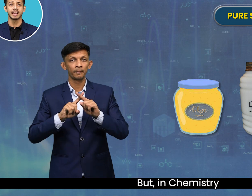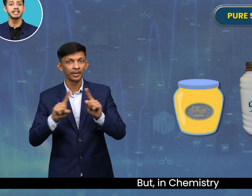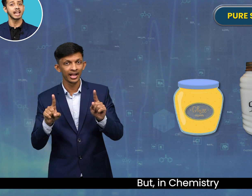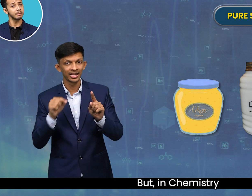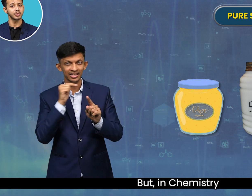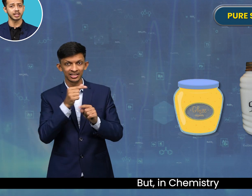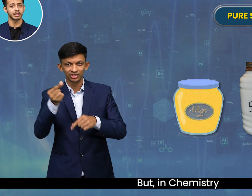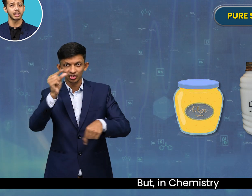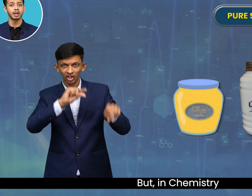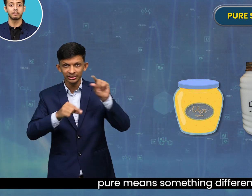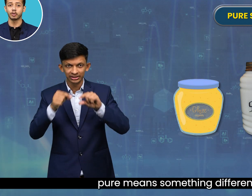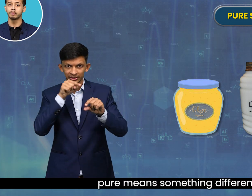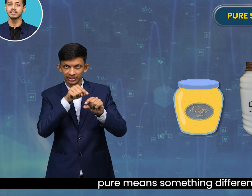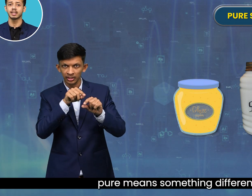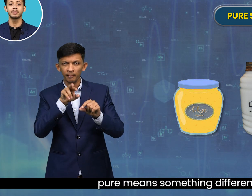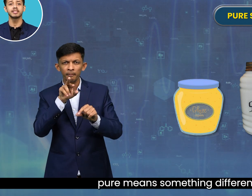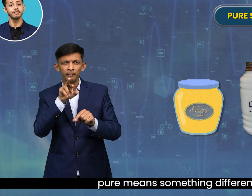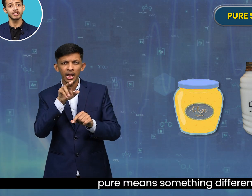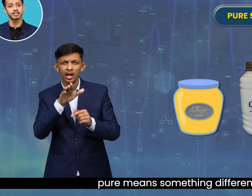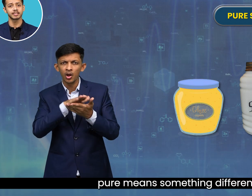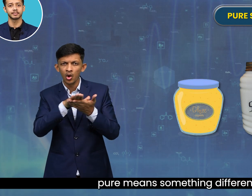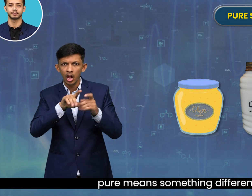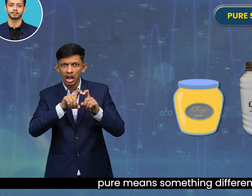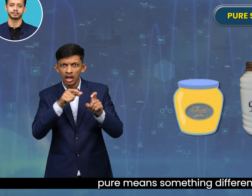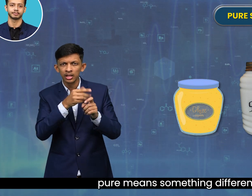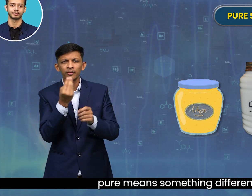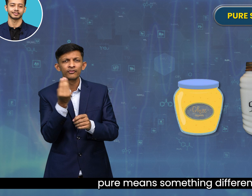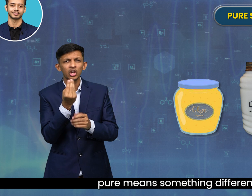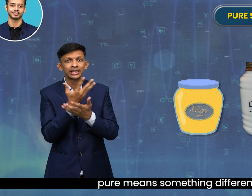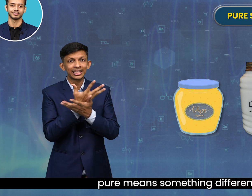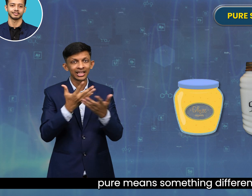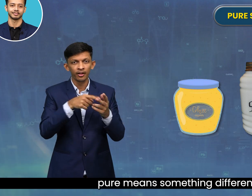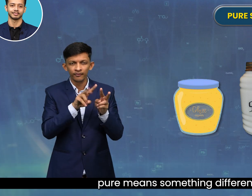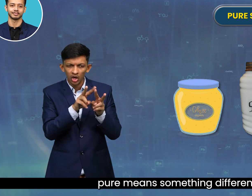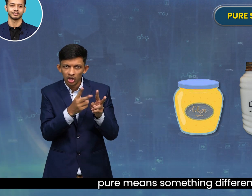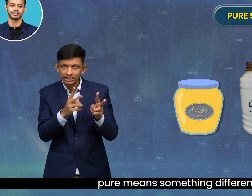But in chemistry, pure means something different.